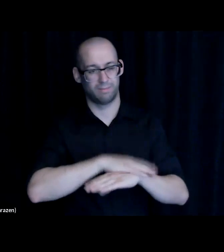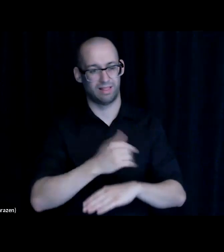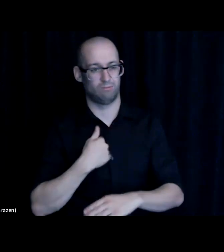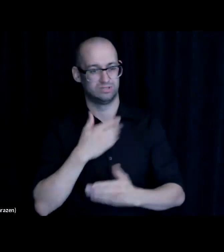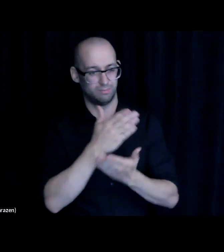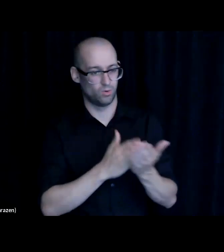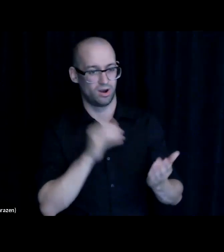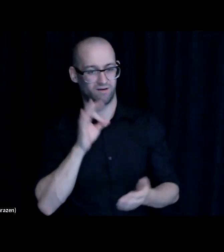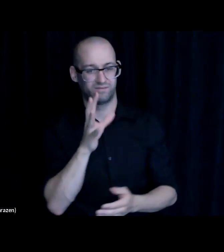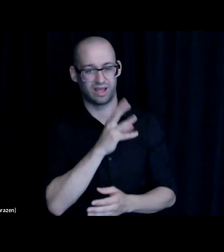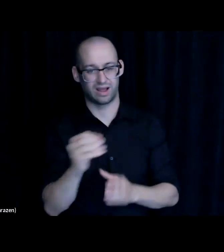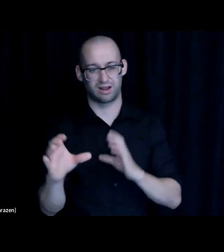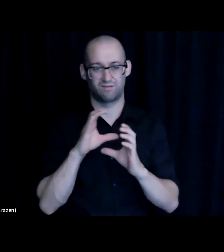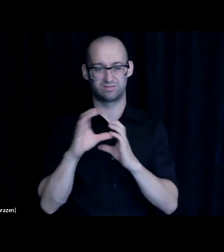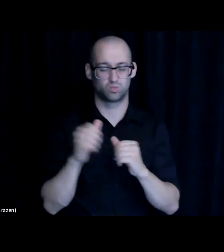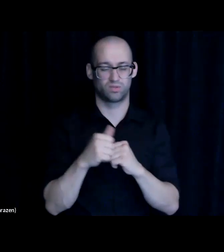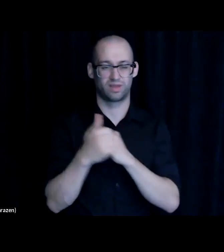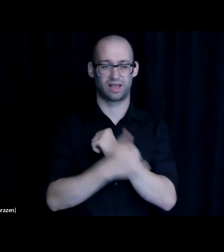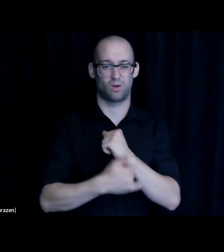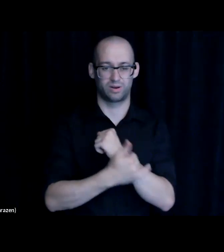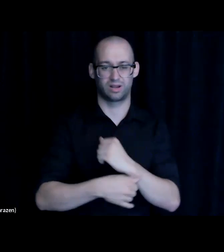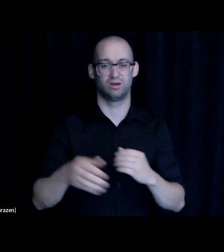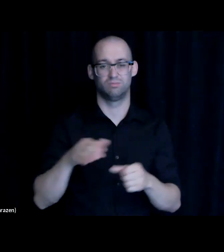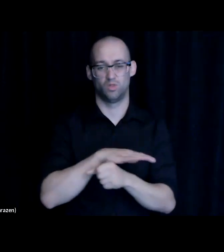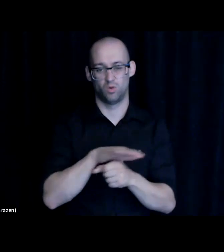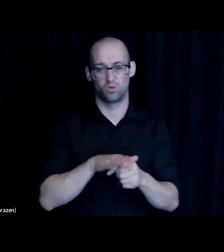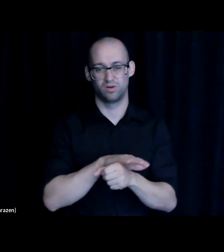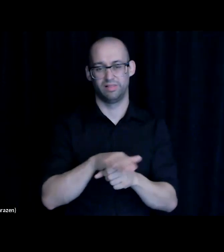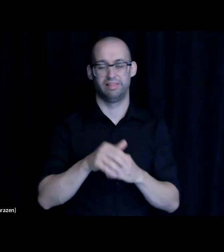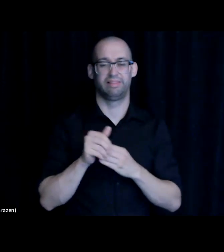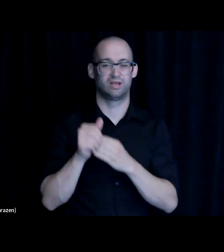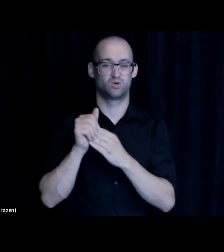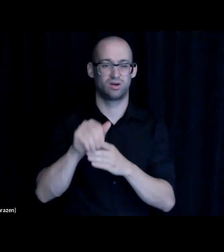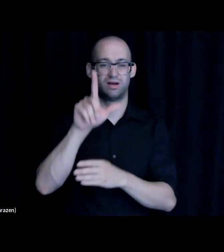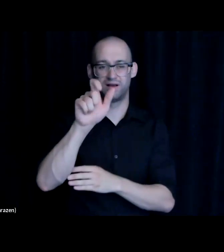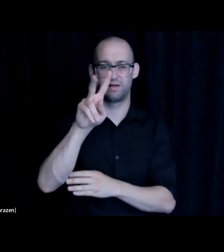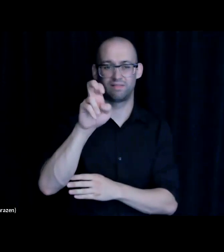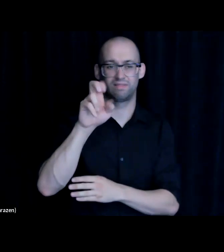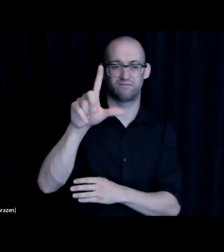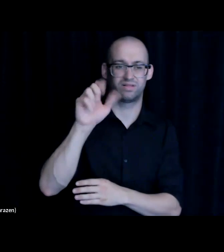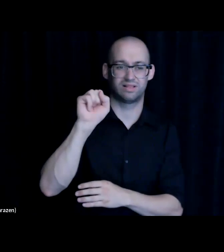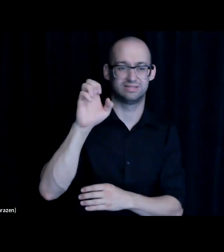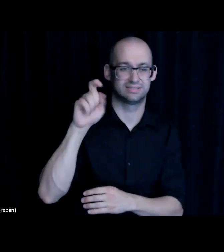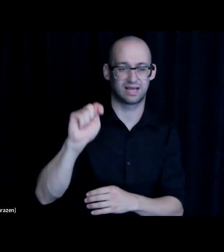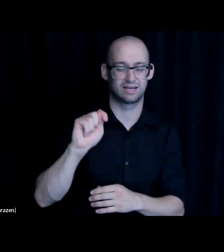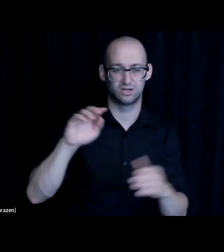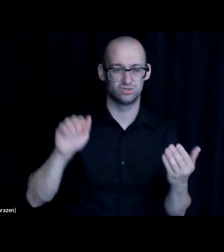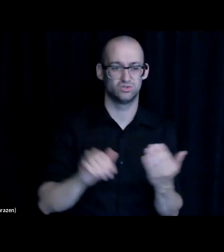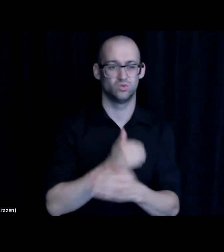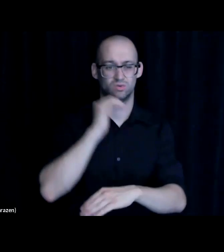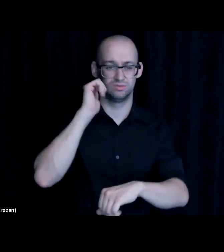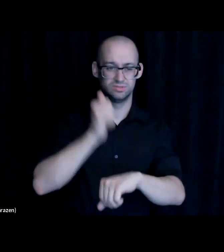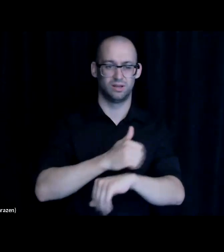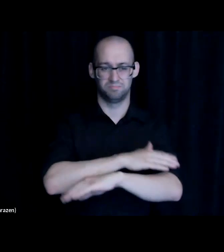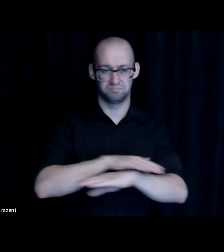recently with the county and local leaders. It's really kind of a quote unquote level setting, if you want to call it that, and say, you know, there's